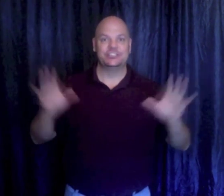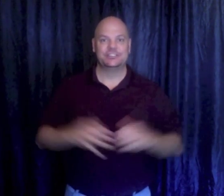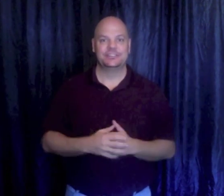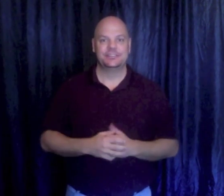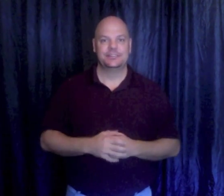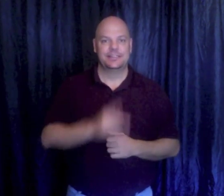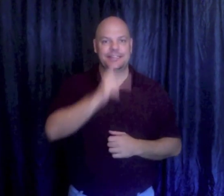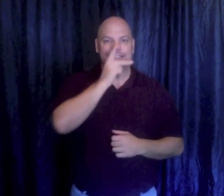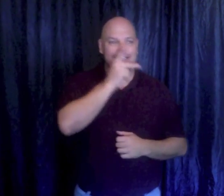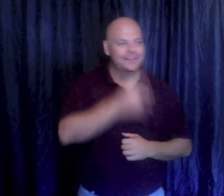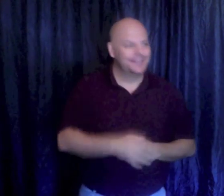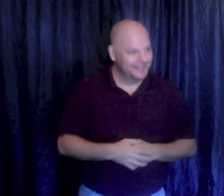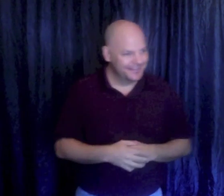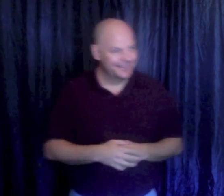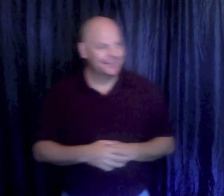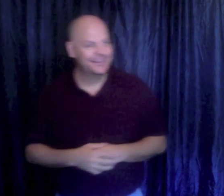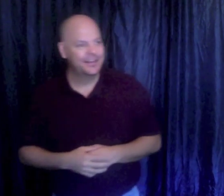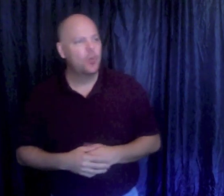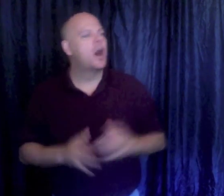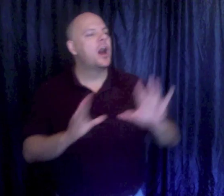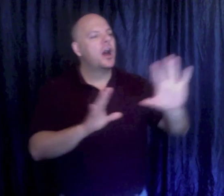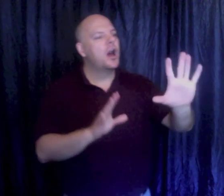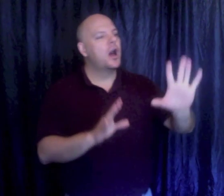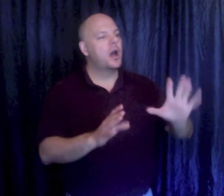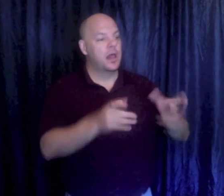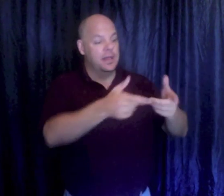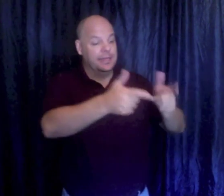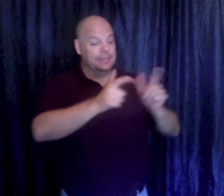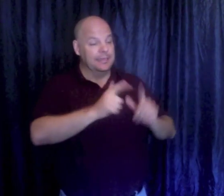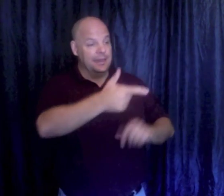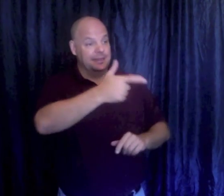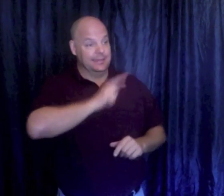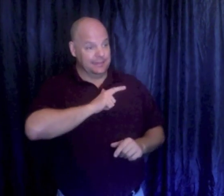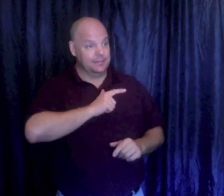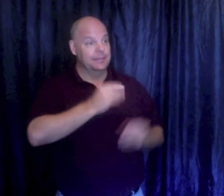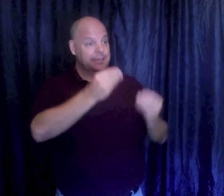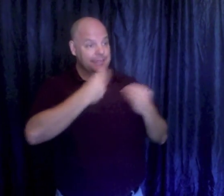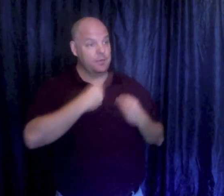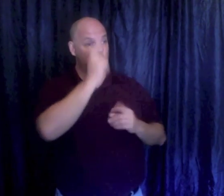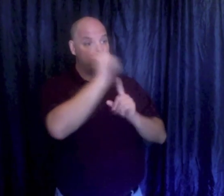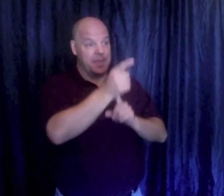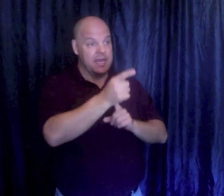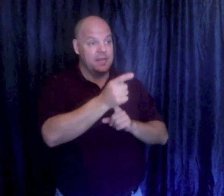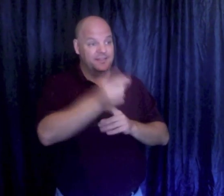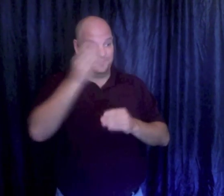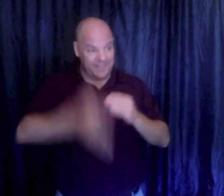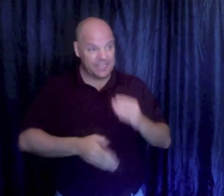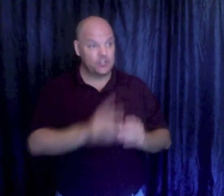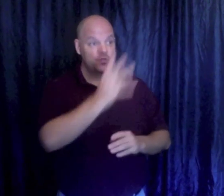Well, give me a minute to wrap it up. So 4 minutes left. Sure.